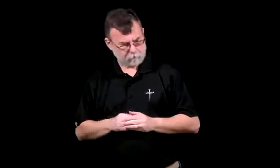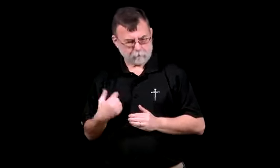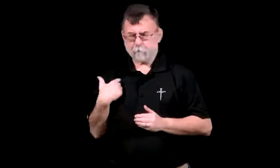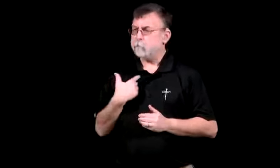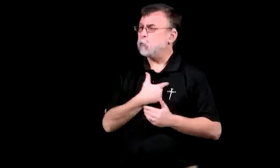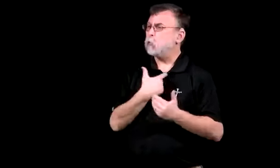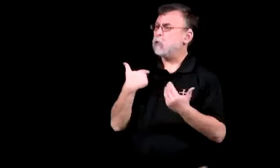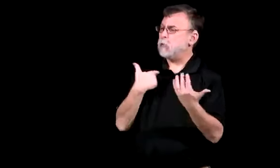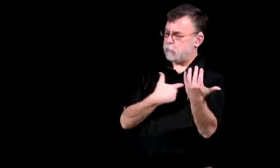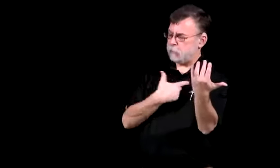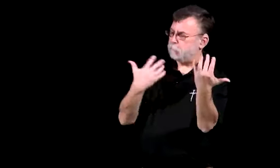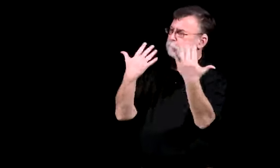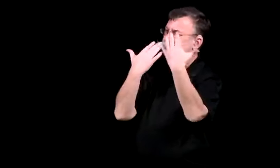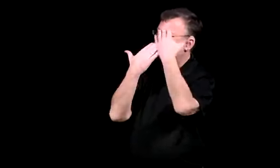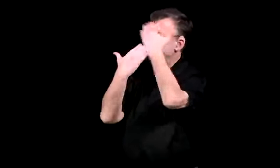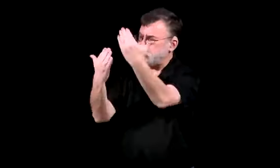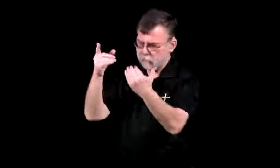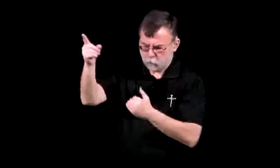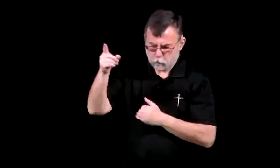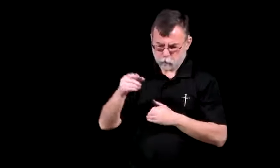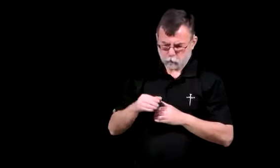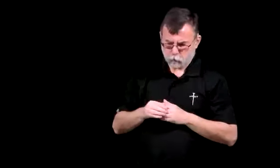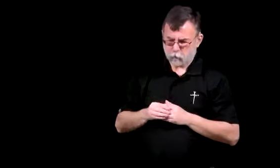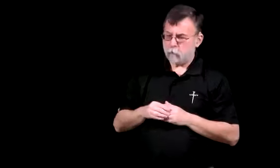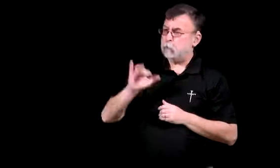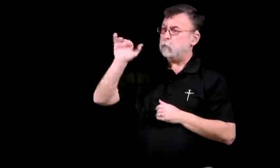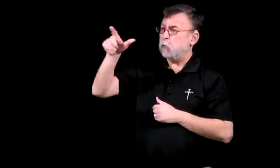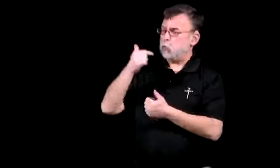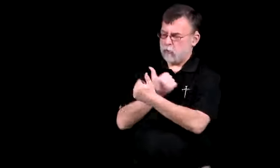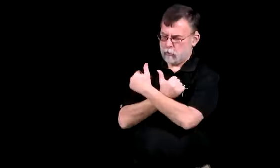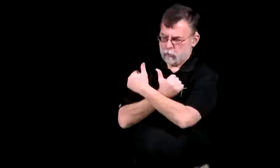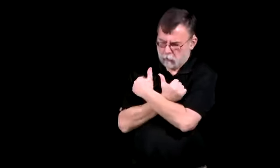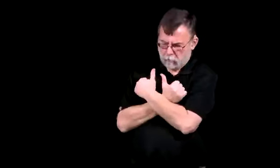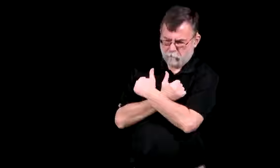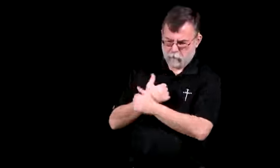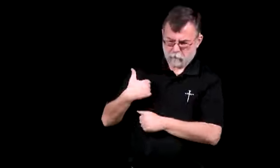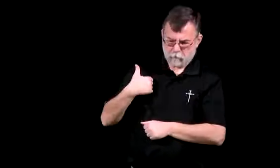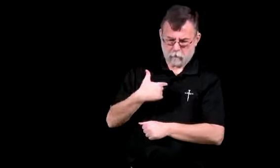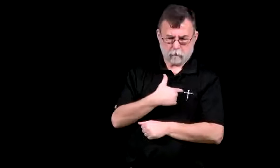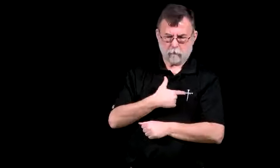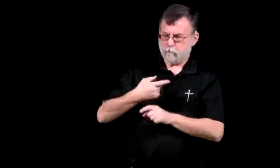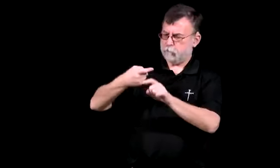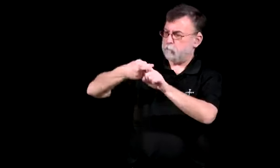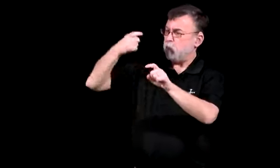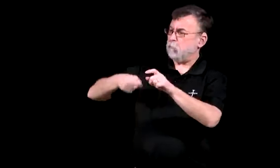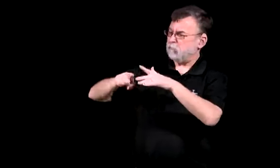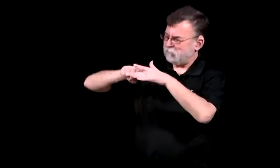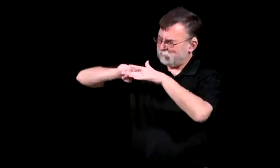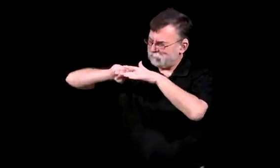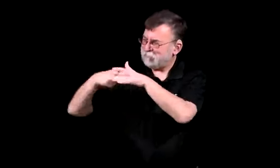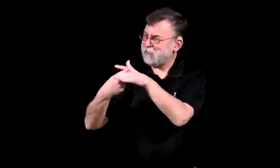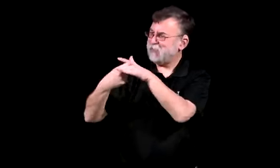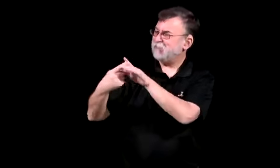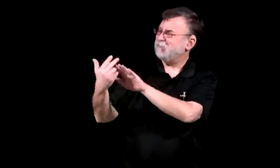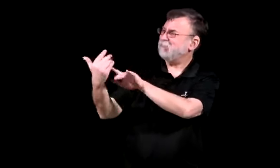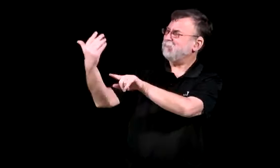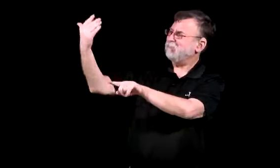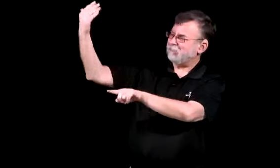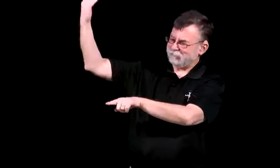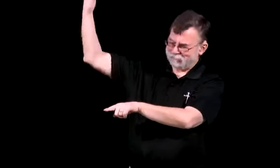And Lord, we thank you that you love us and you have loved us from